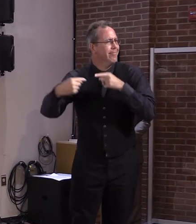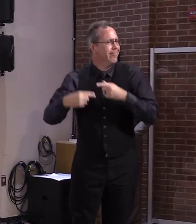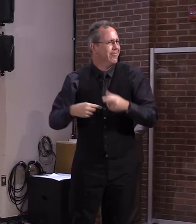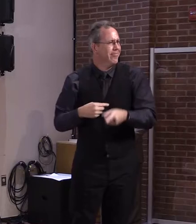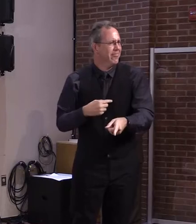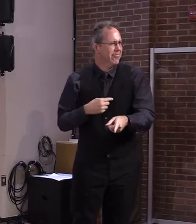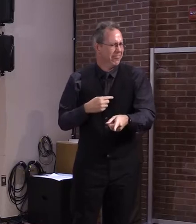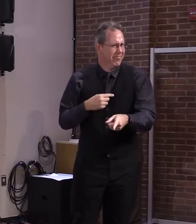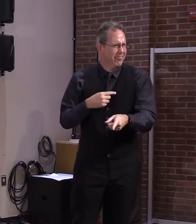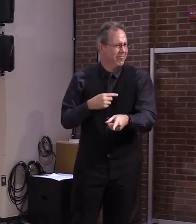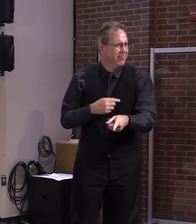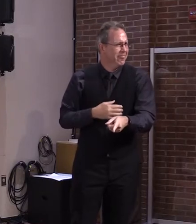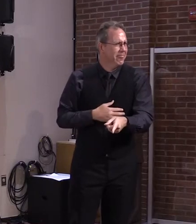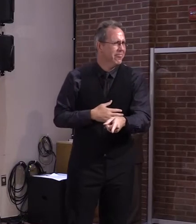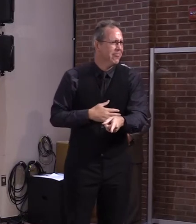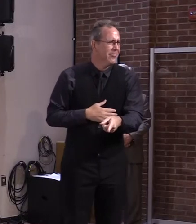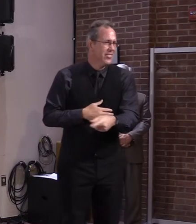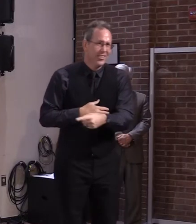right? Never mind.